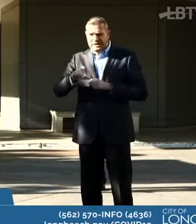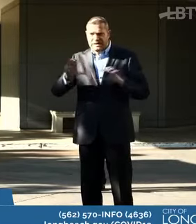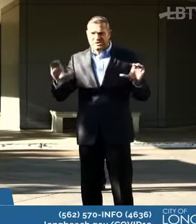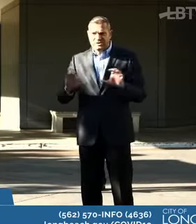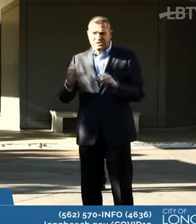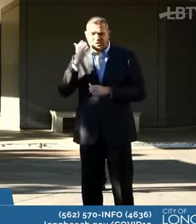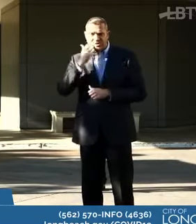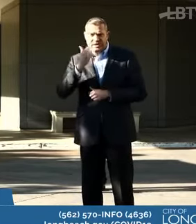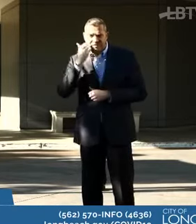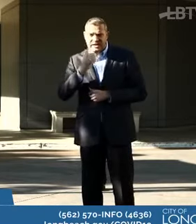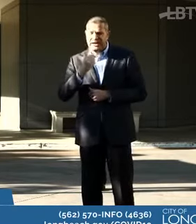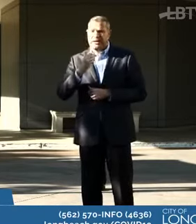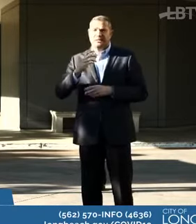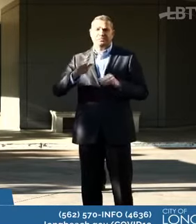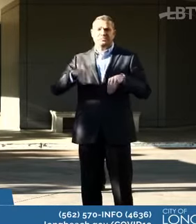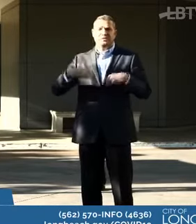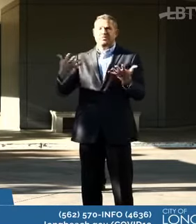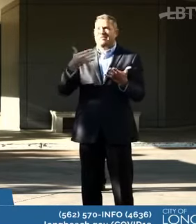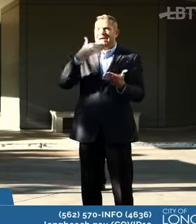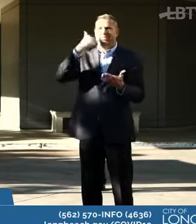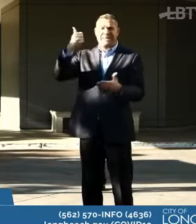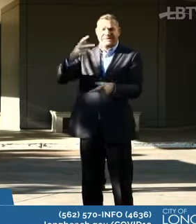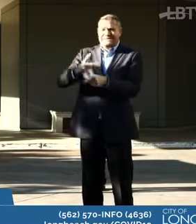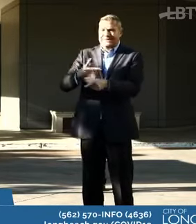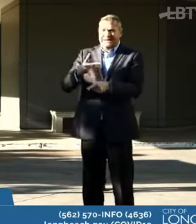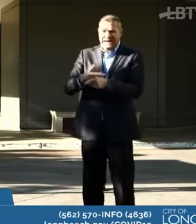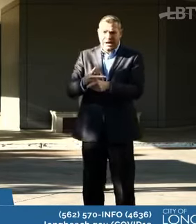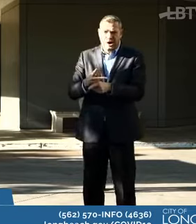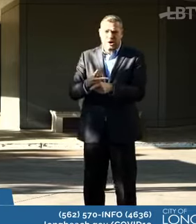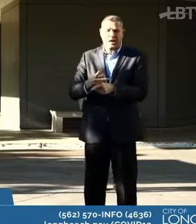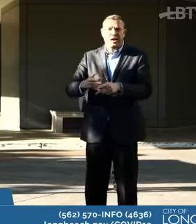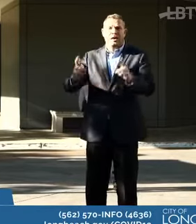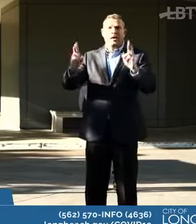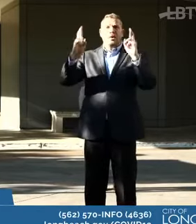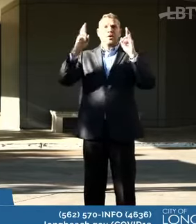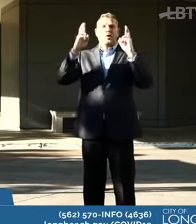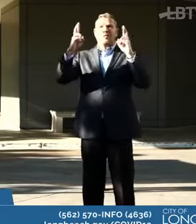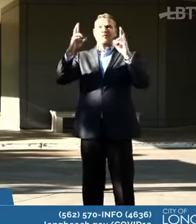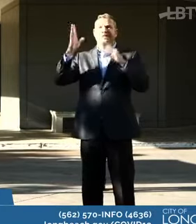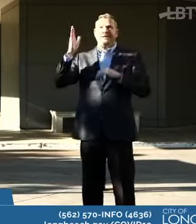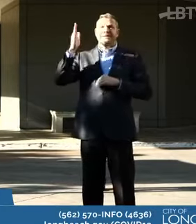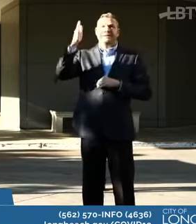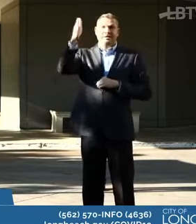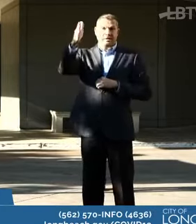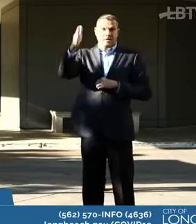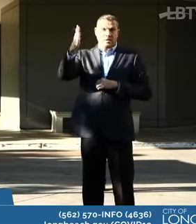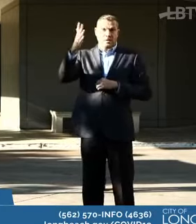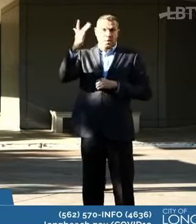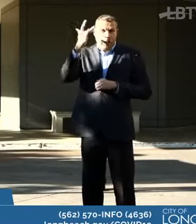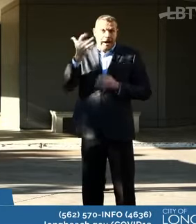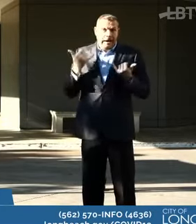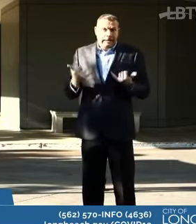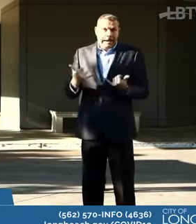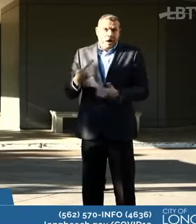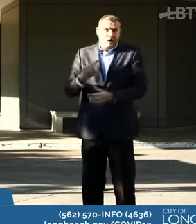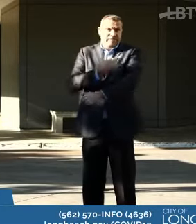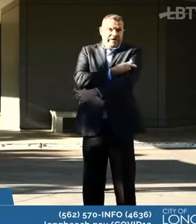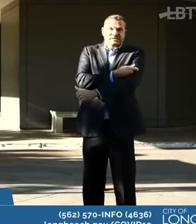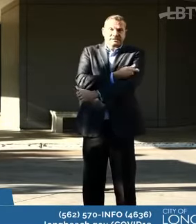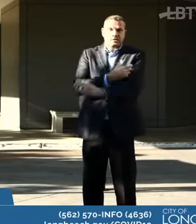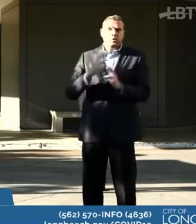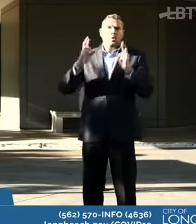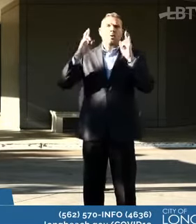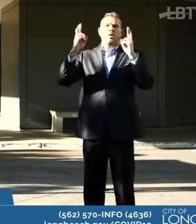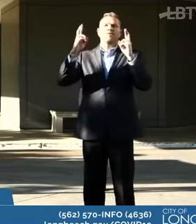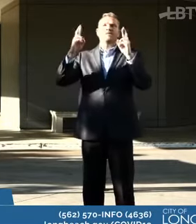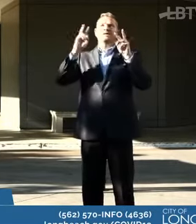for our patients. And hopefully one day, now that this vaccine is here, we can start to move forward